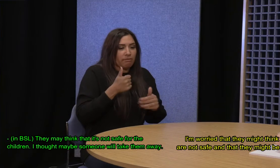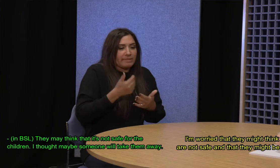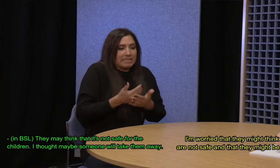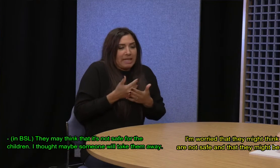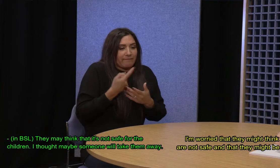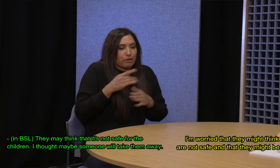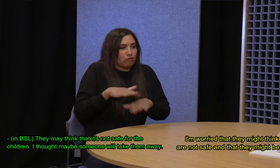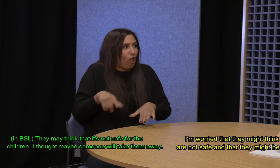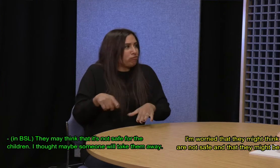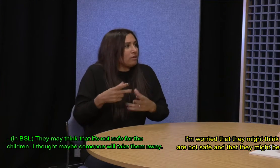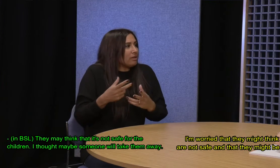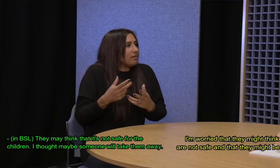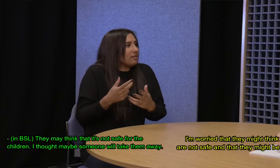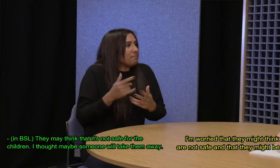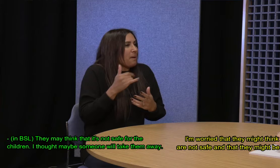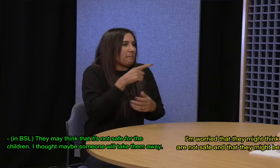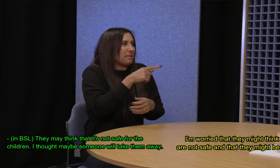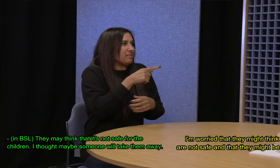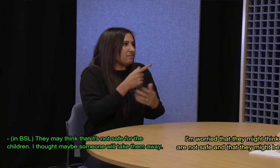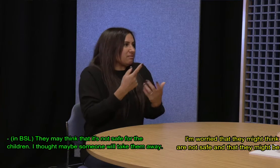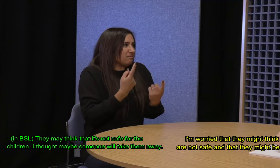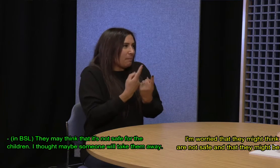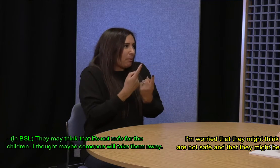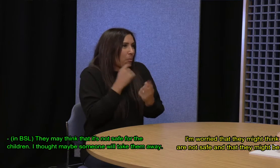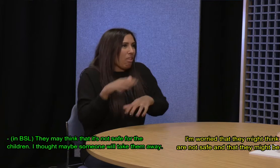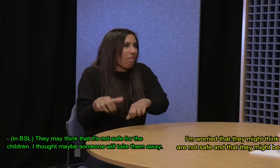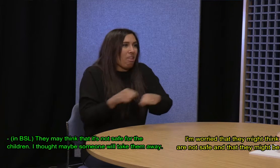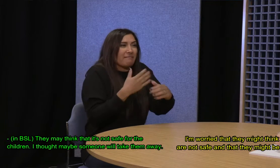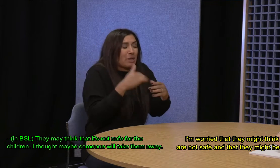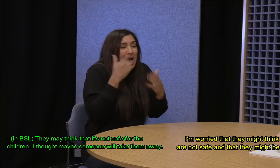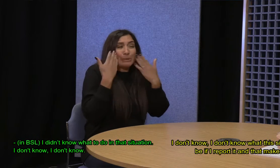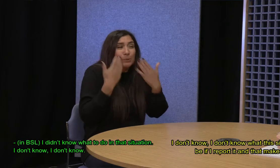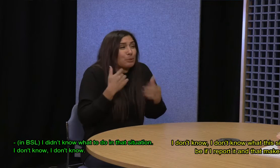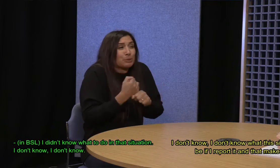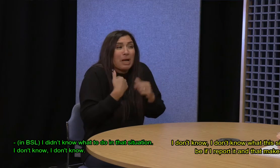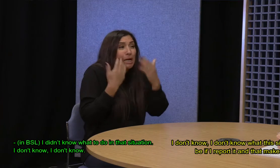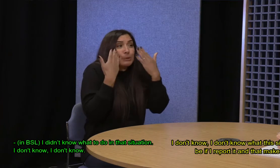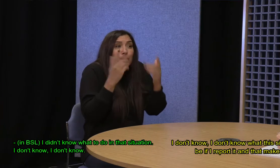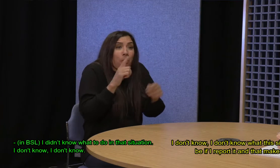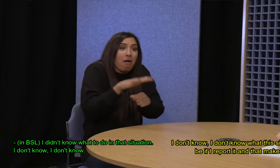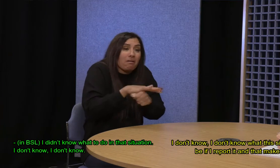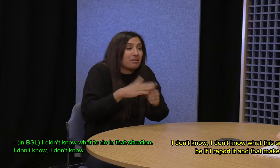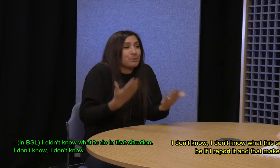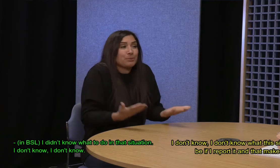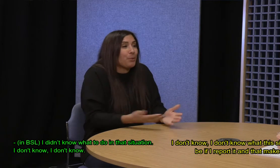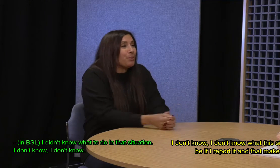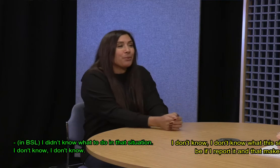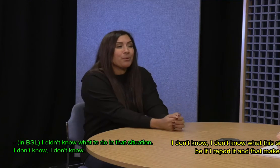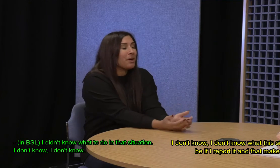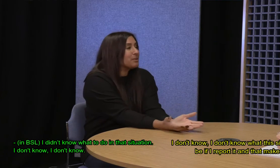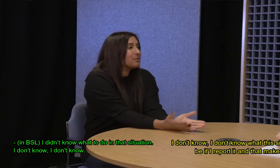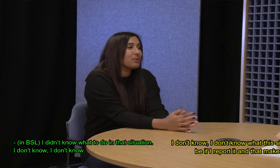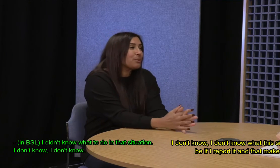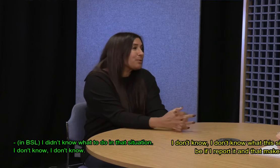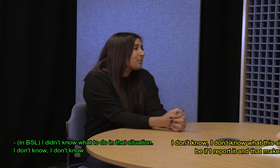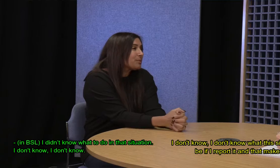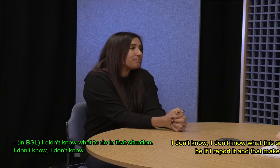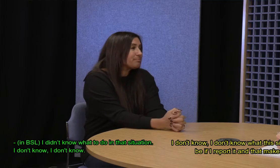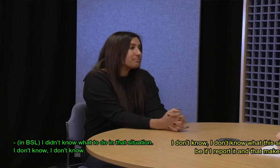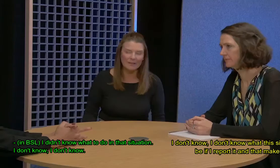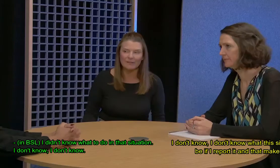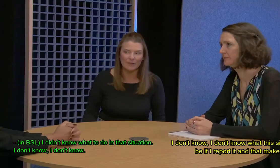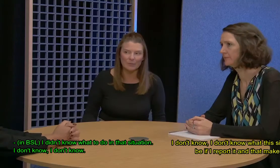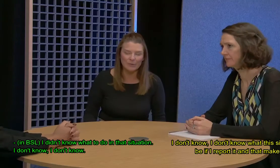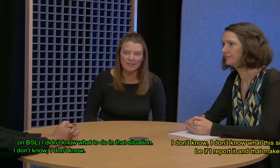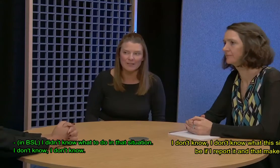So I'm worried that they might think that children are not safe, that they might be taken away. I really don't know. I don't know what the situation